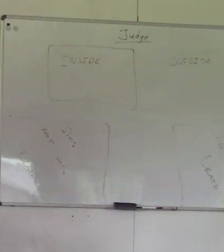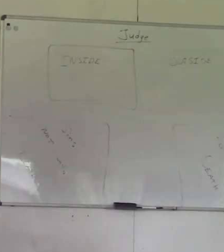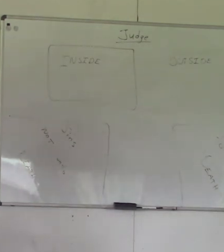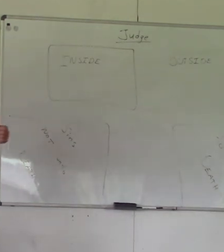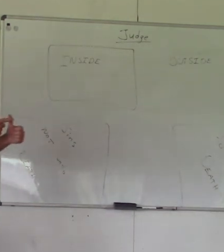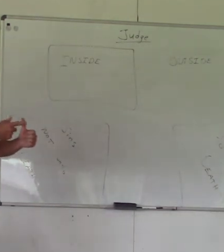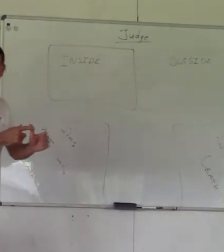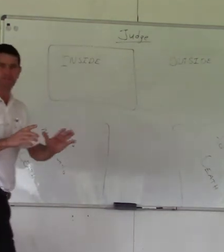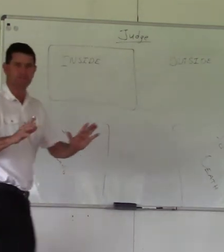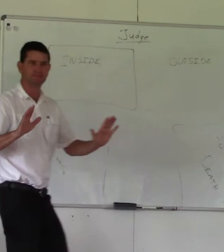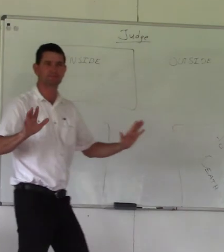First,